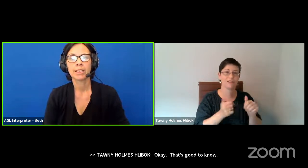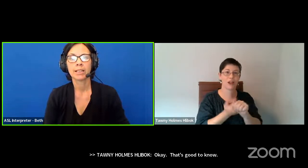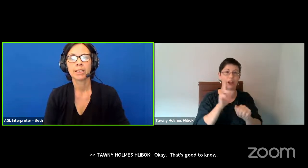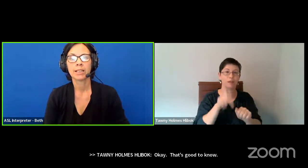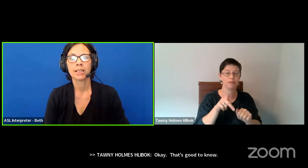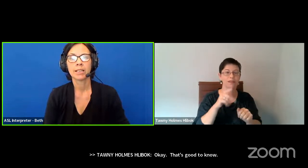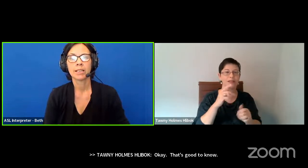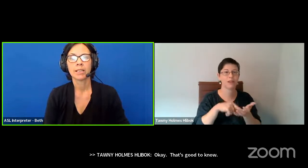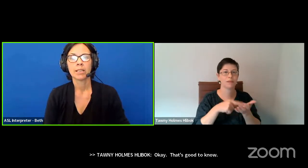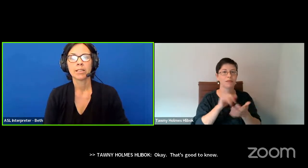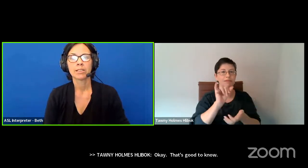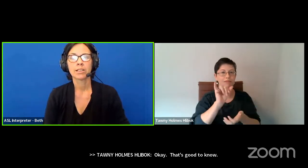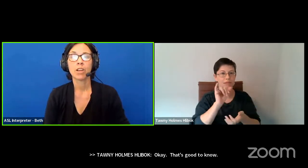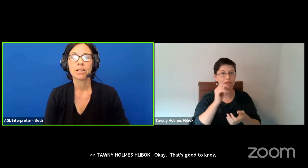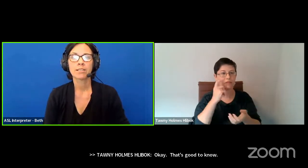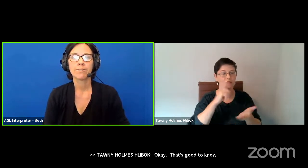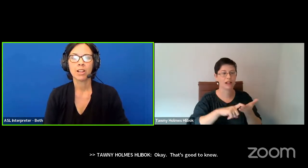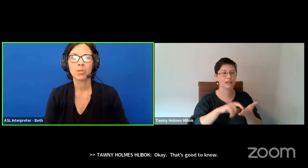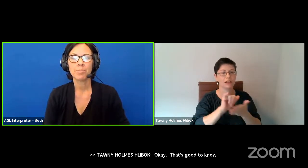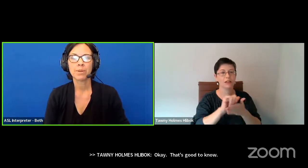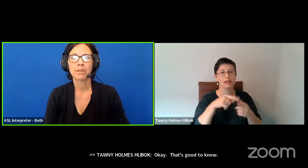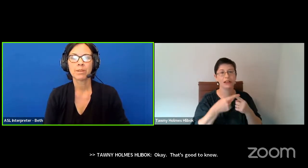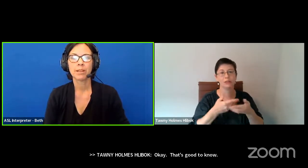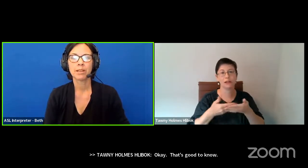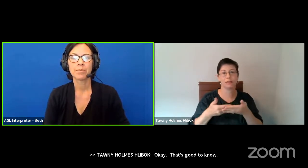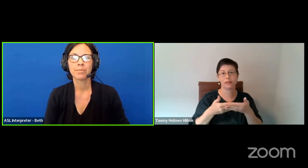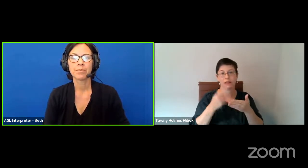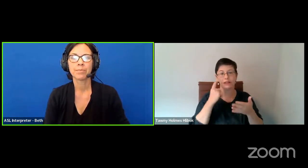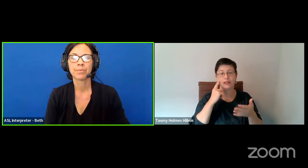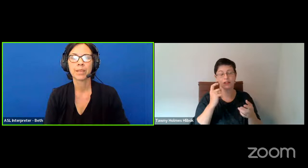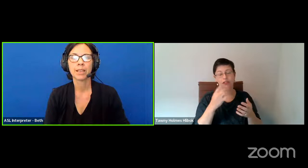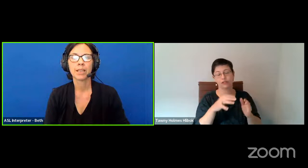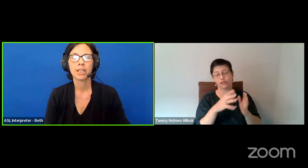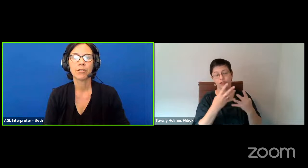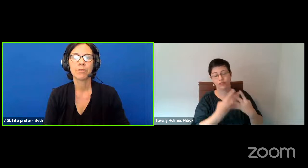apply is the loss of follow-up.